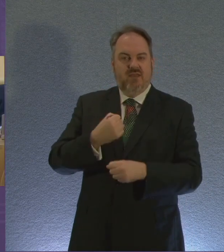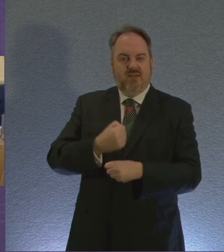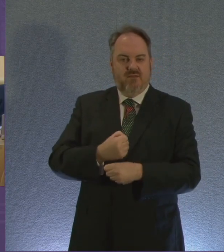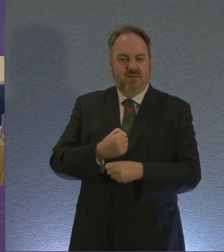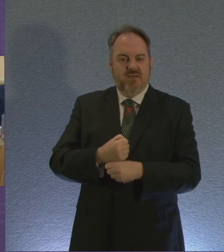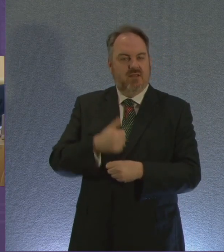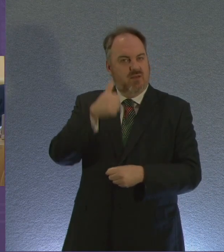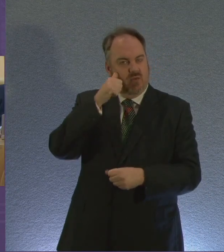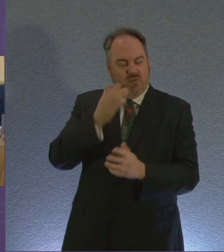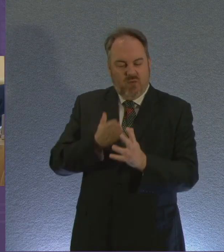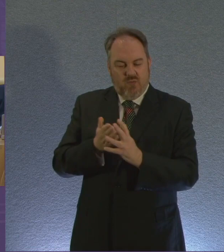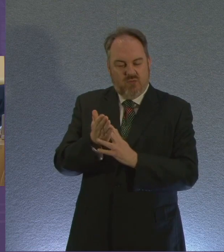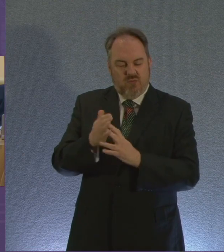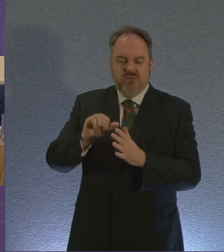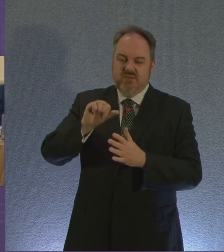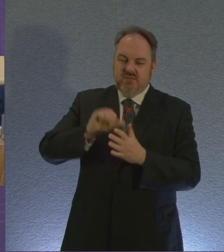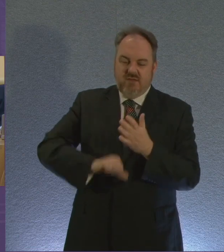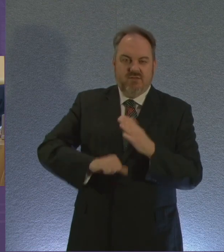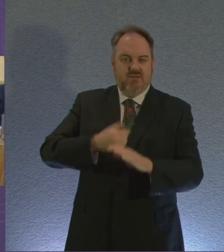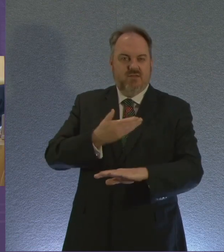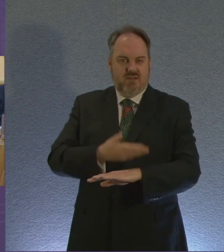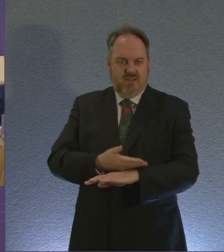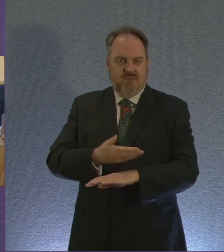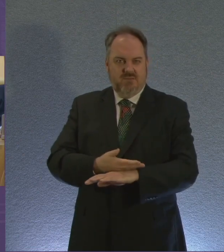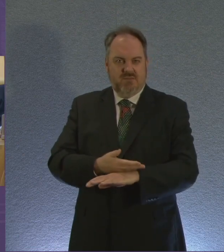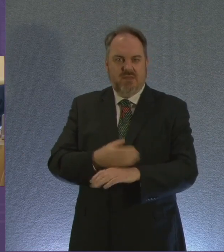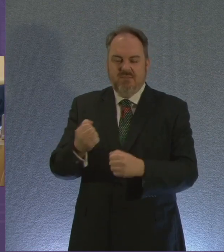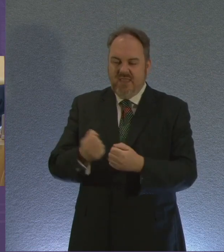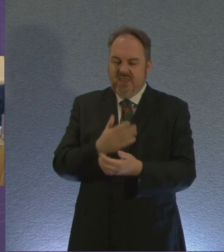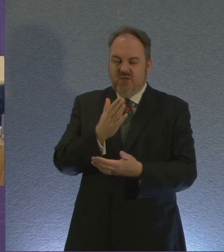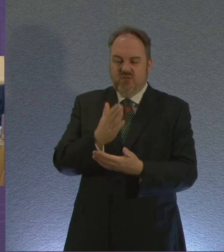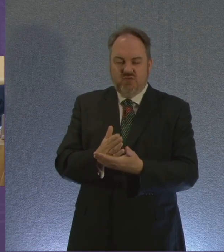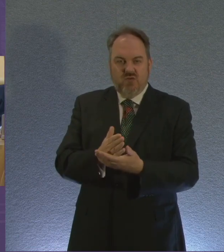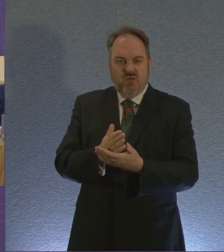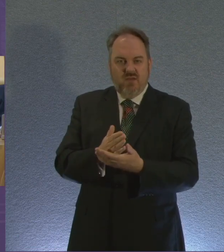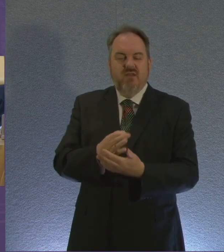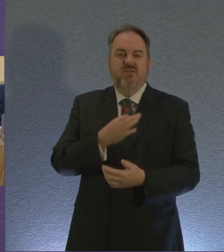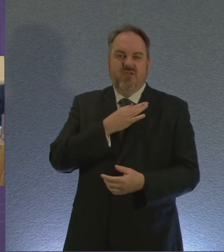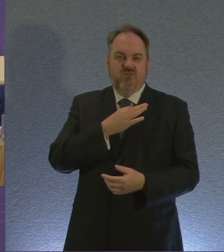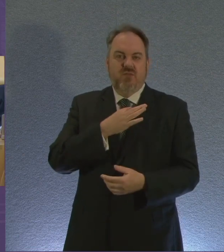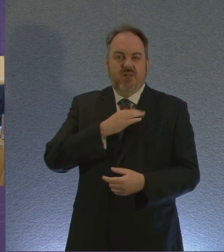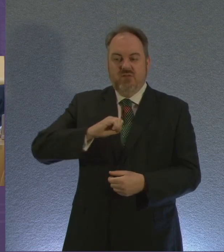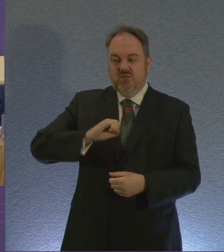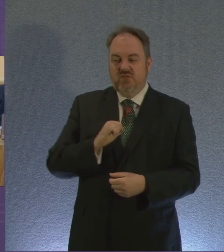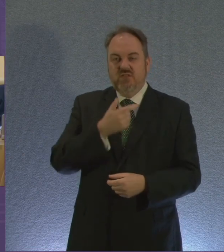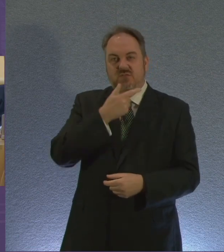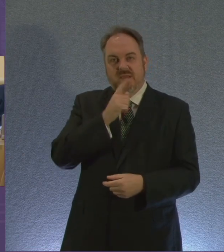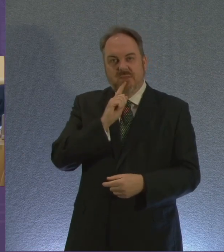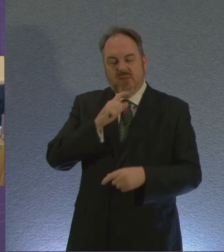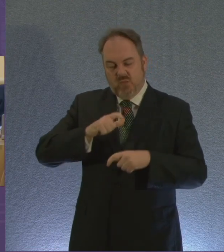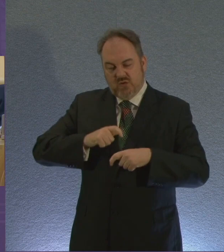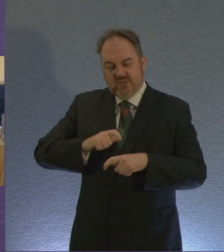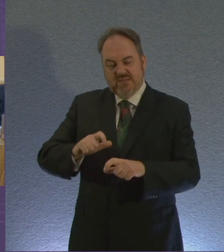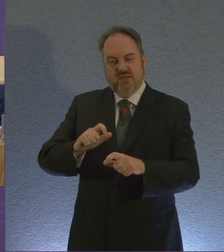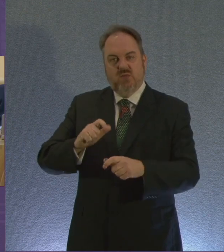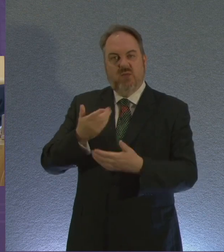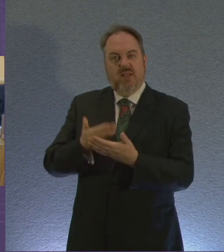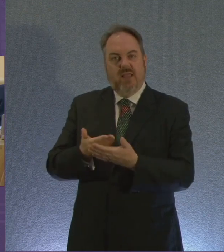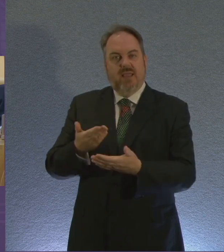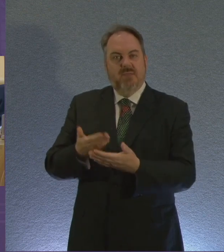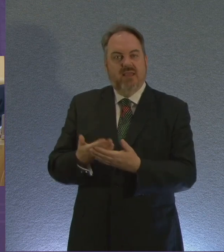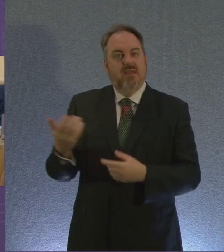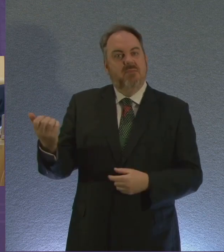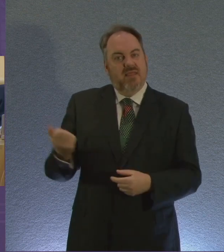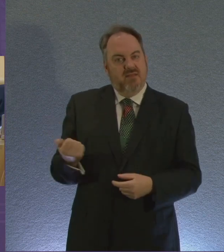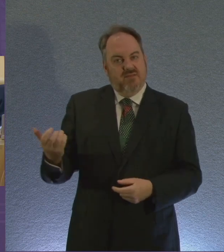very significant challenges of their own, will be ensuring that vulnerable Scots continue to get financial help and assistance while plans for devolved services are